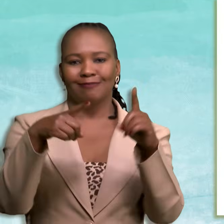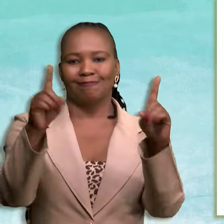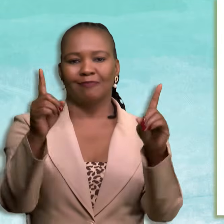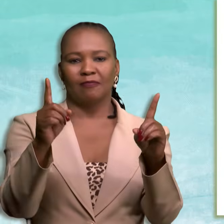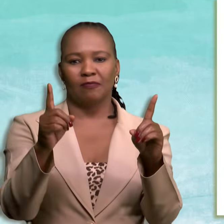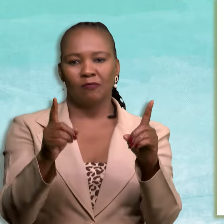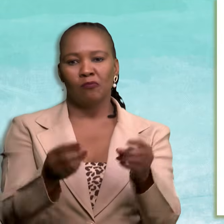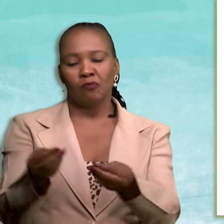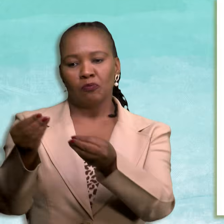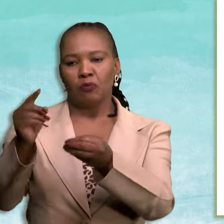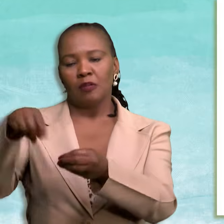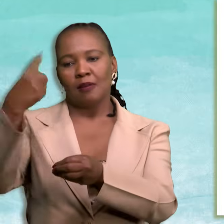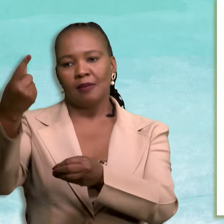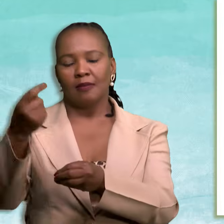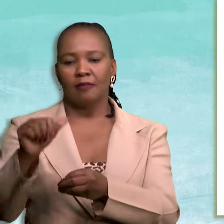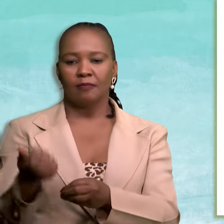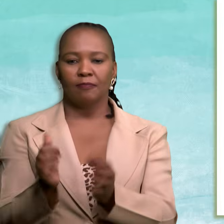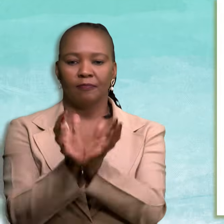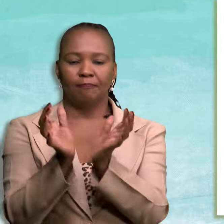held over to the next meeting.